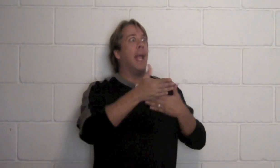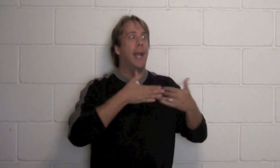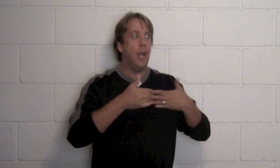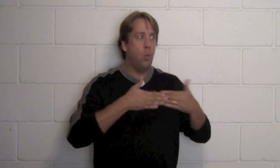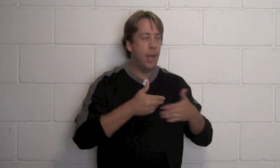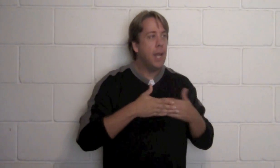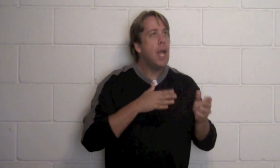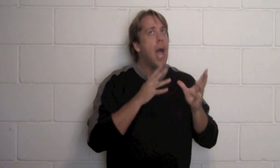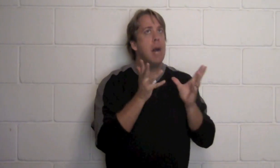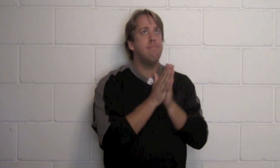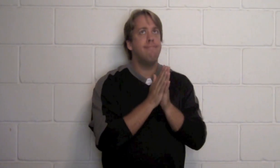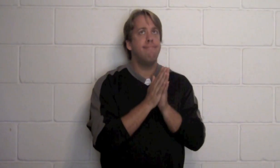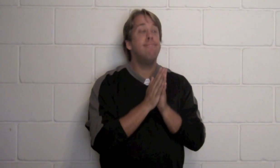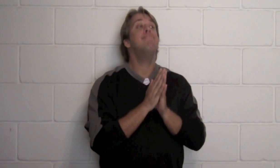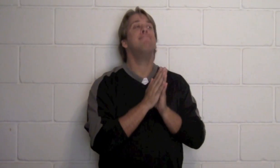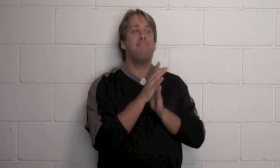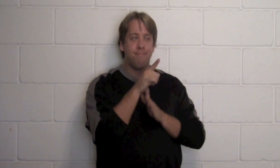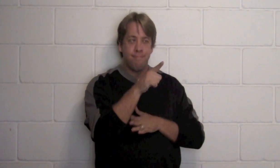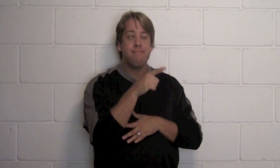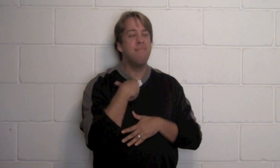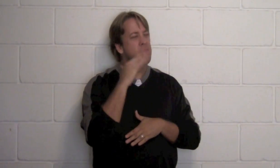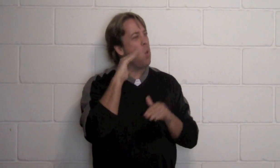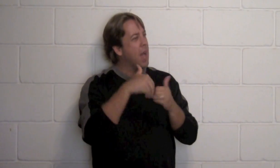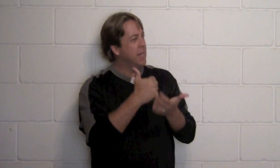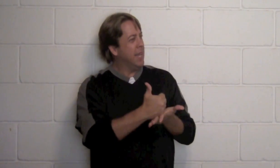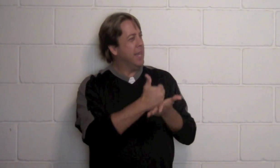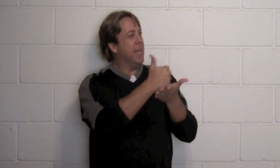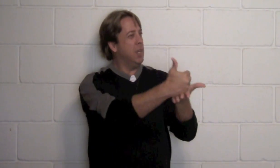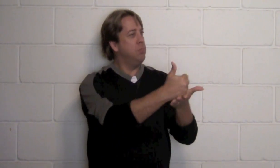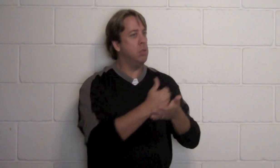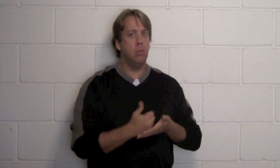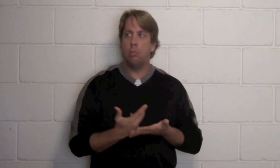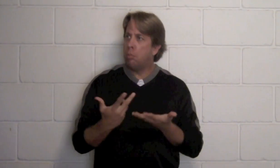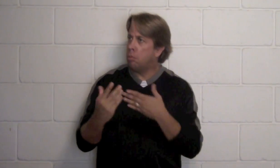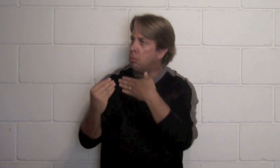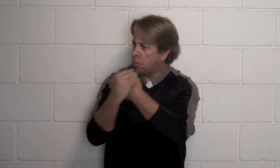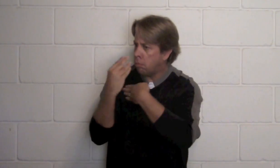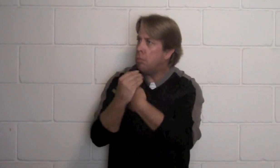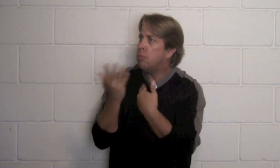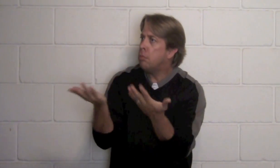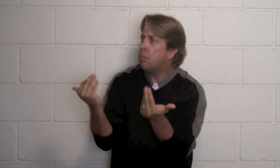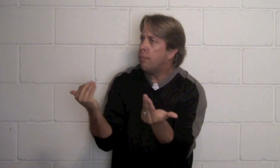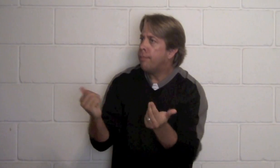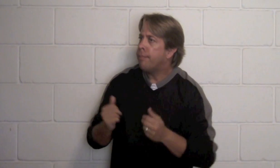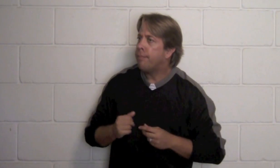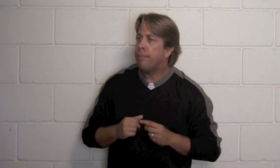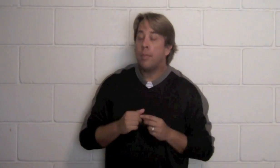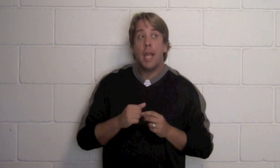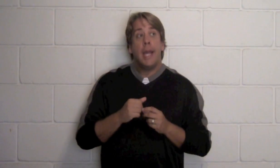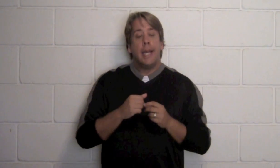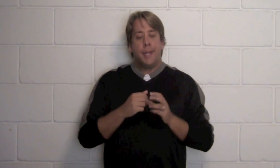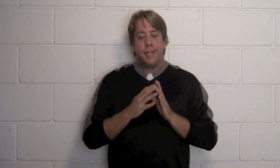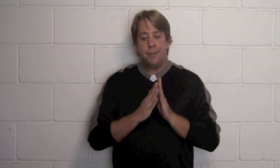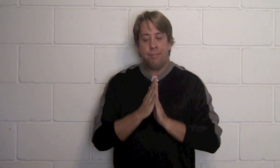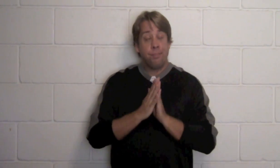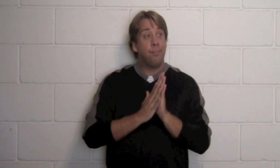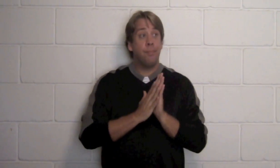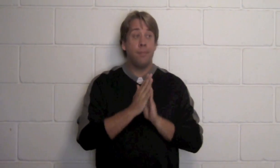"Right. Hey, anyway, I know how to help you." "How?"